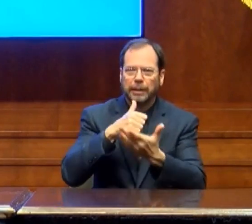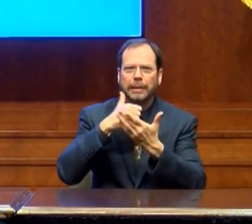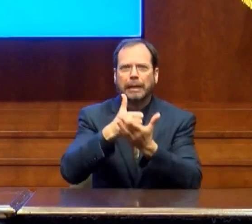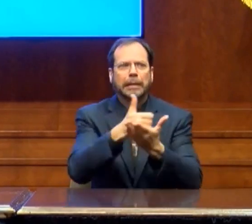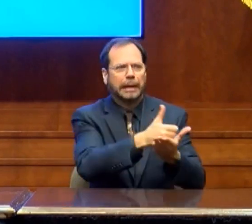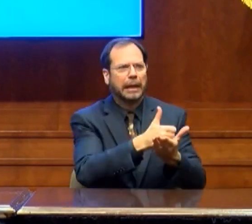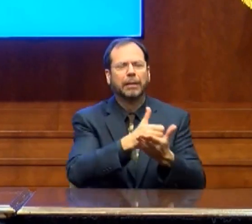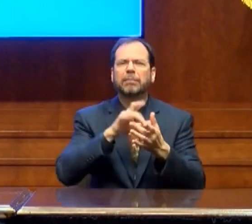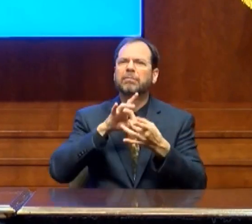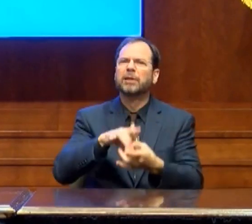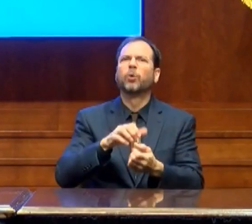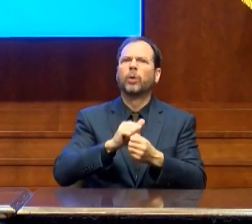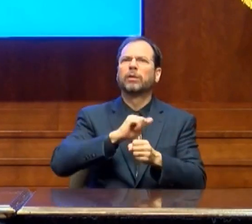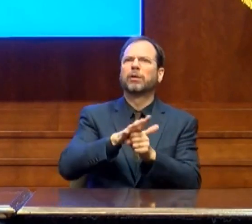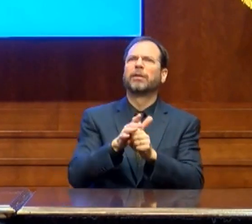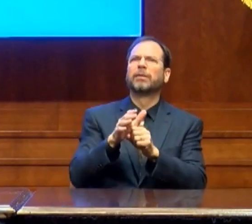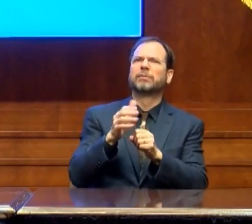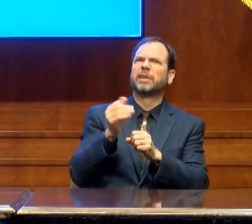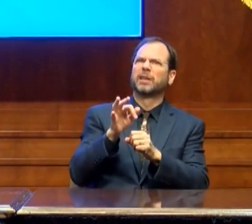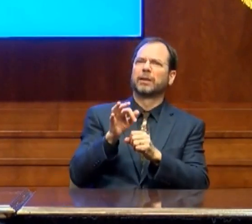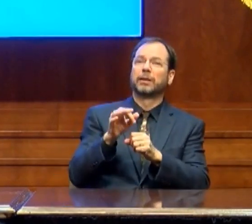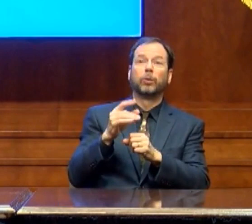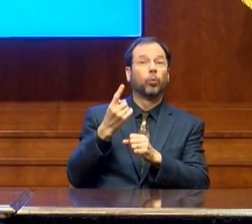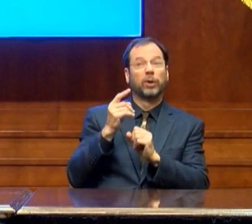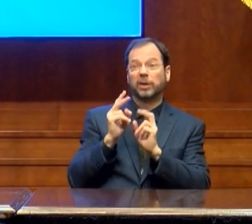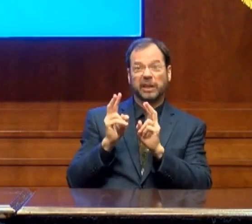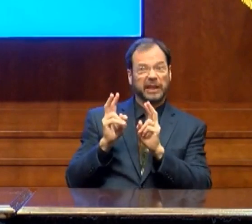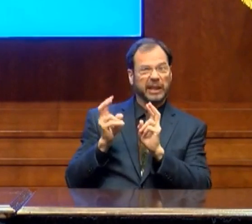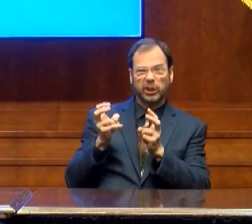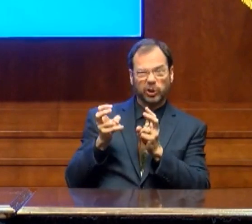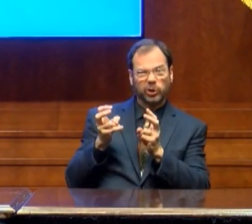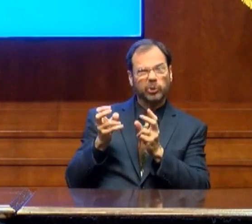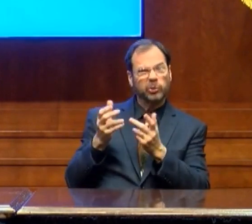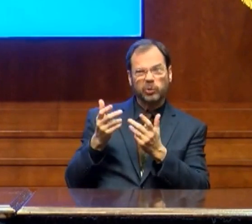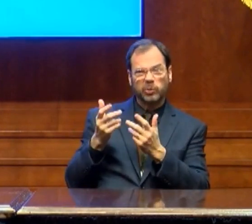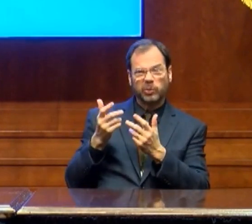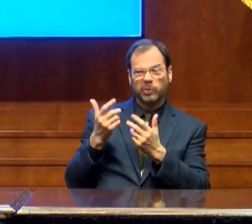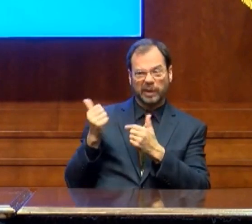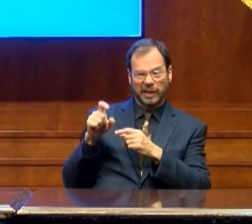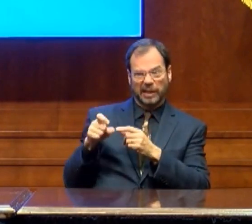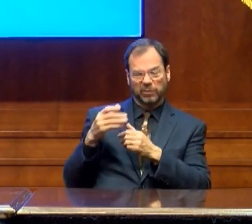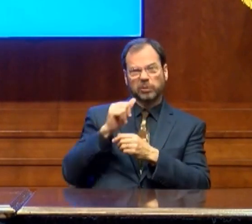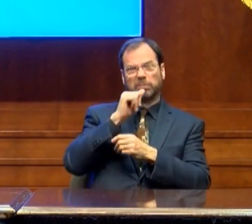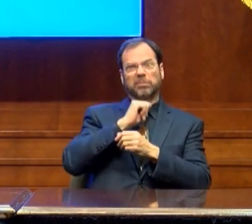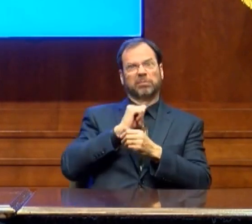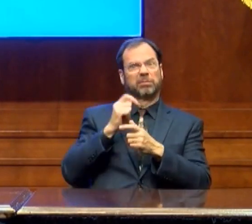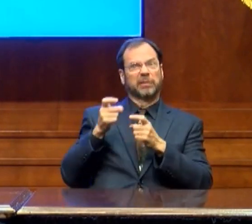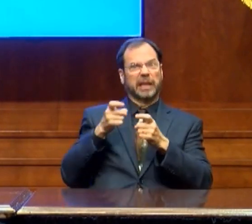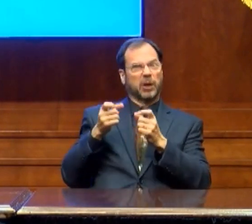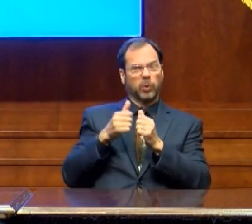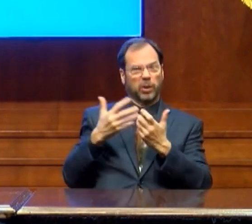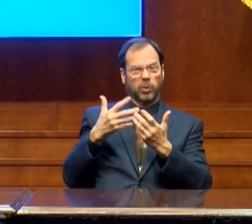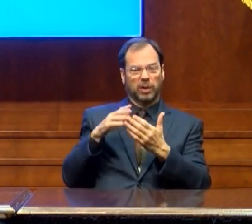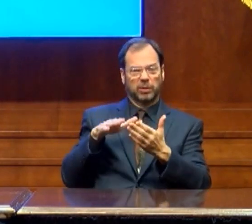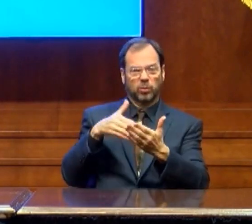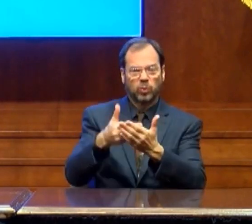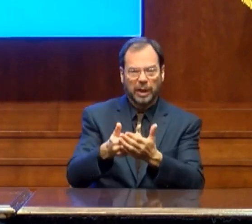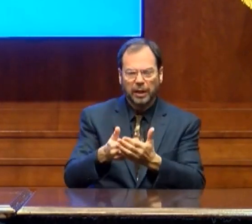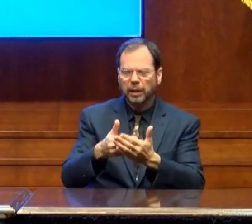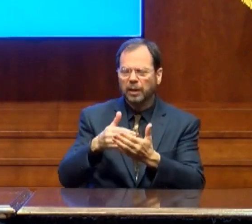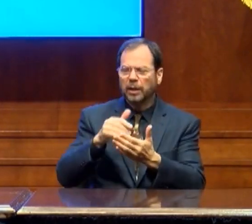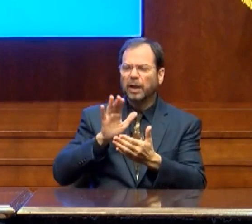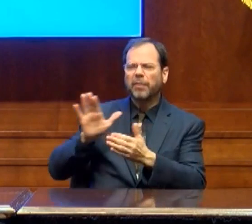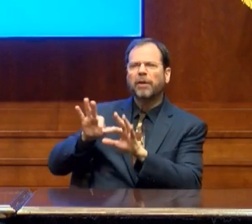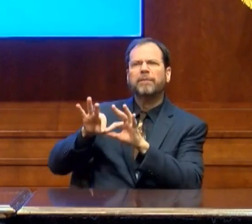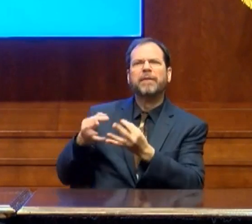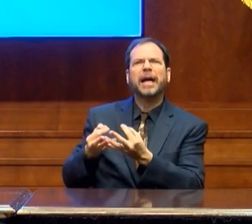the coronavirus. An issue they have to deal with as they go to the front lines. For those who have